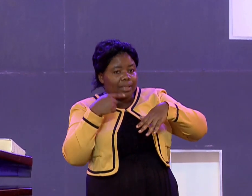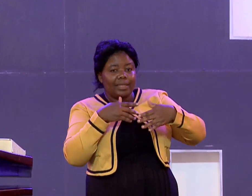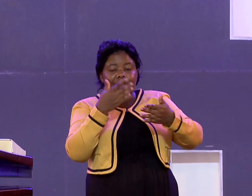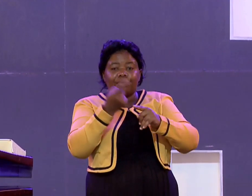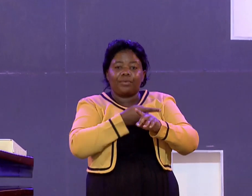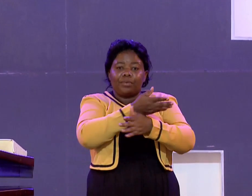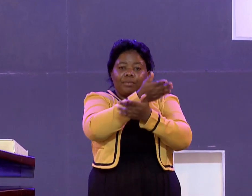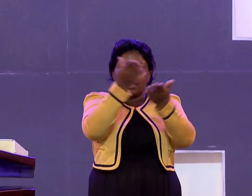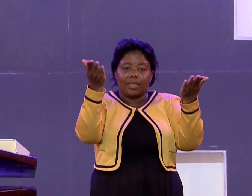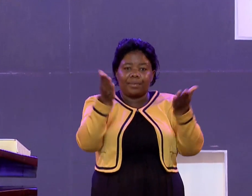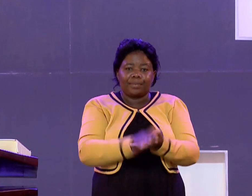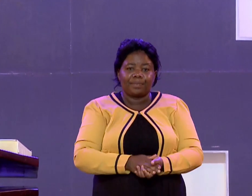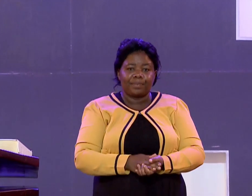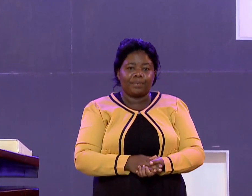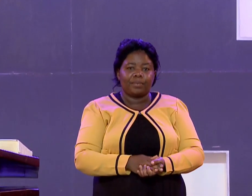you are.